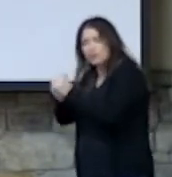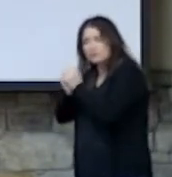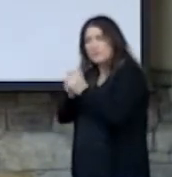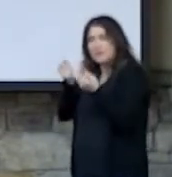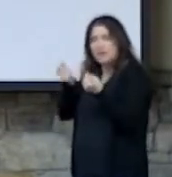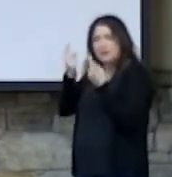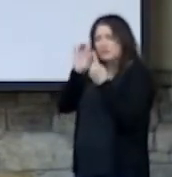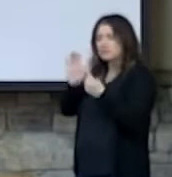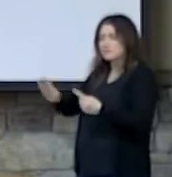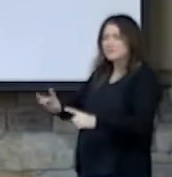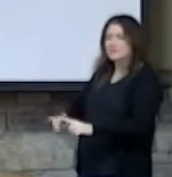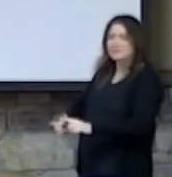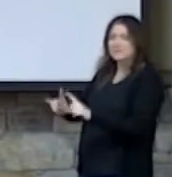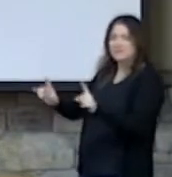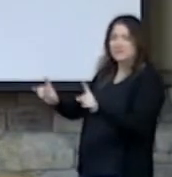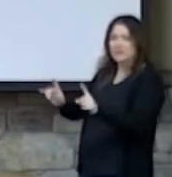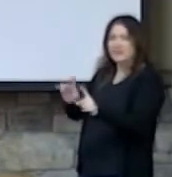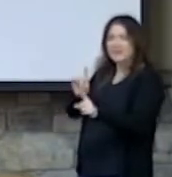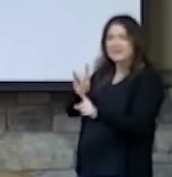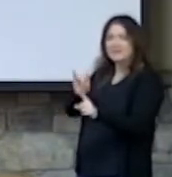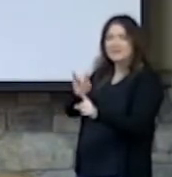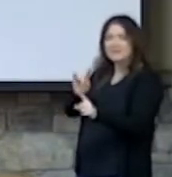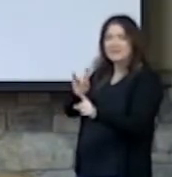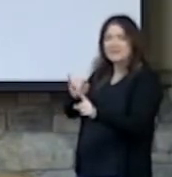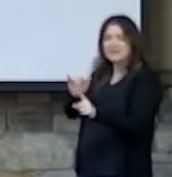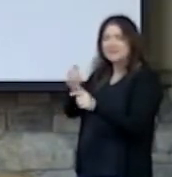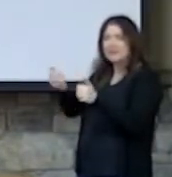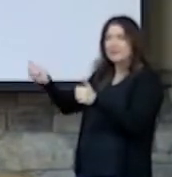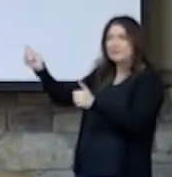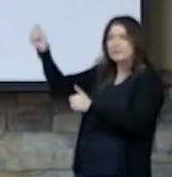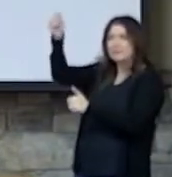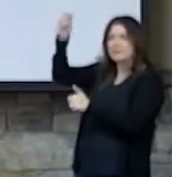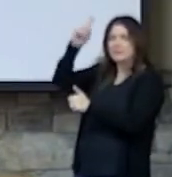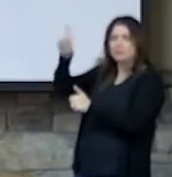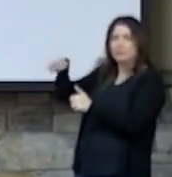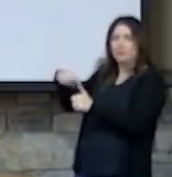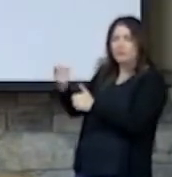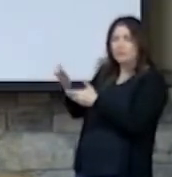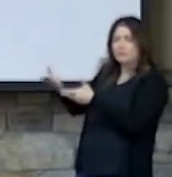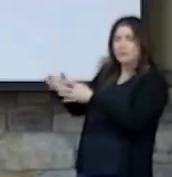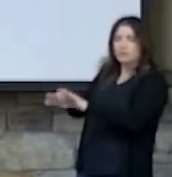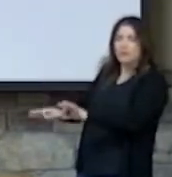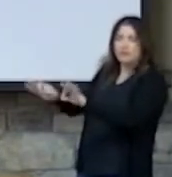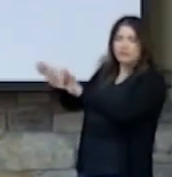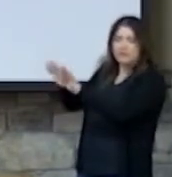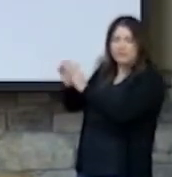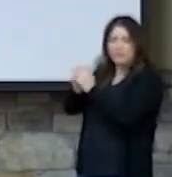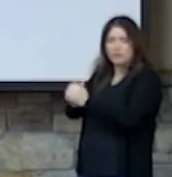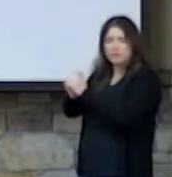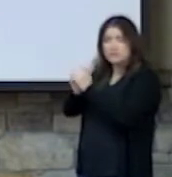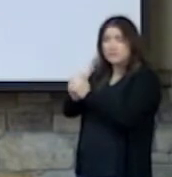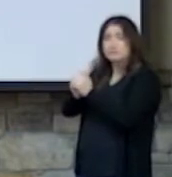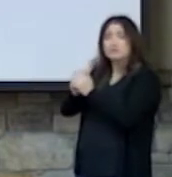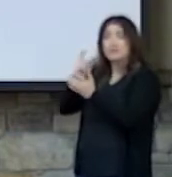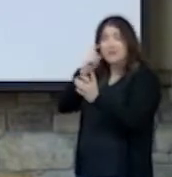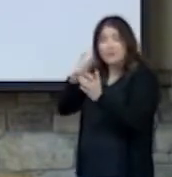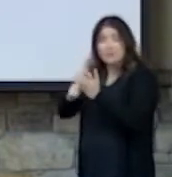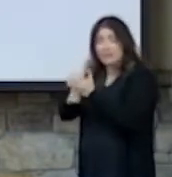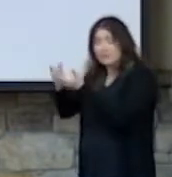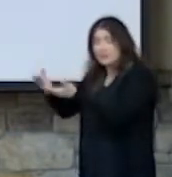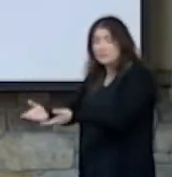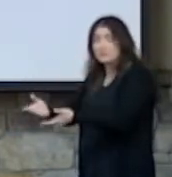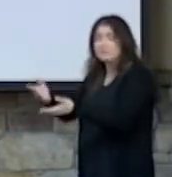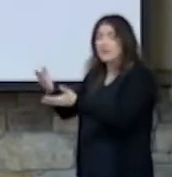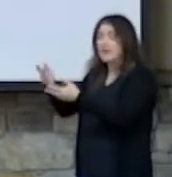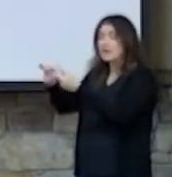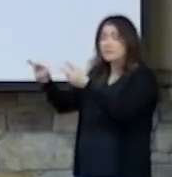deity, because only deity is worthy of worship. So they fell down, they recognized Him as one that had a